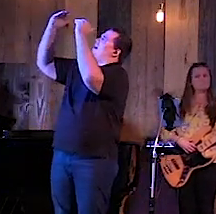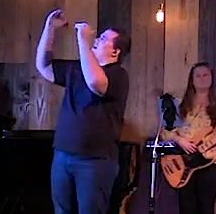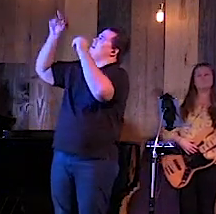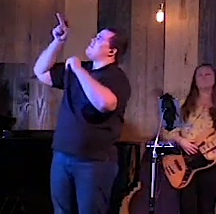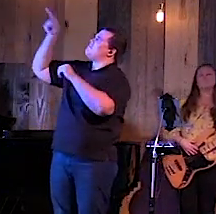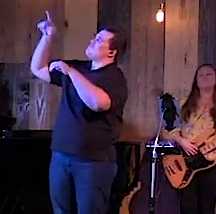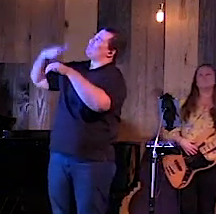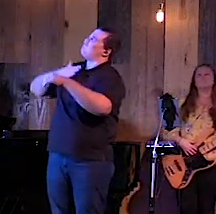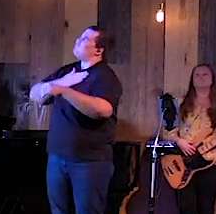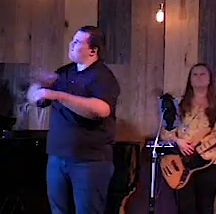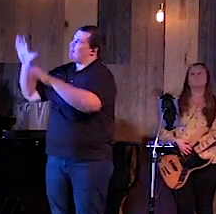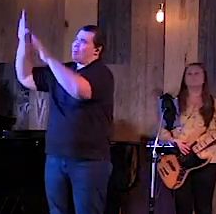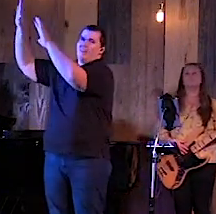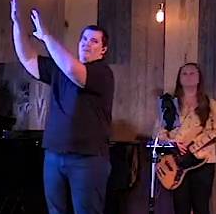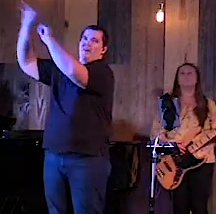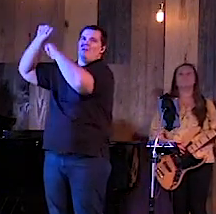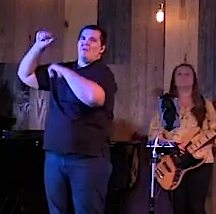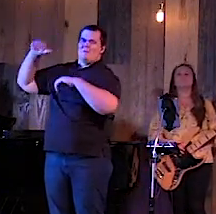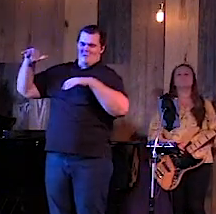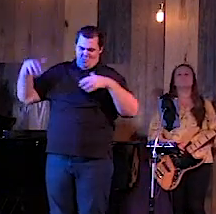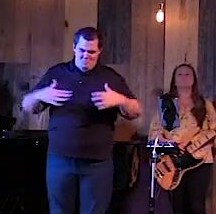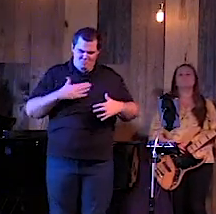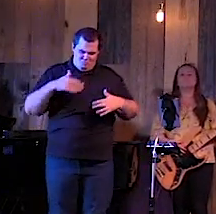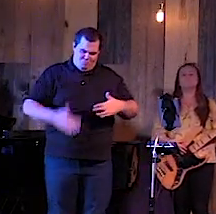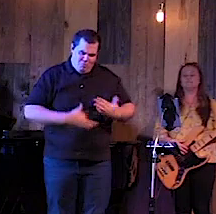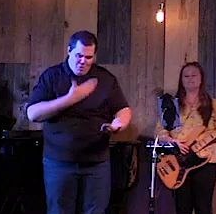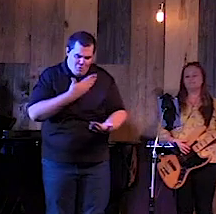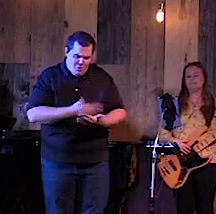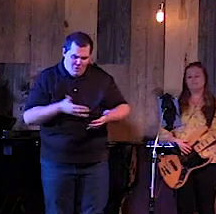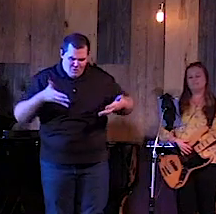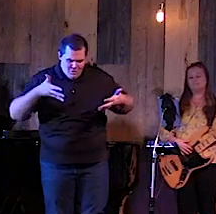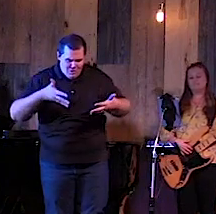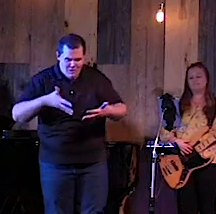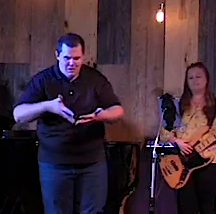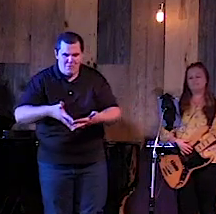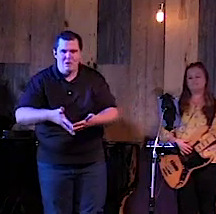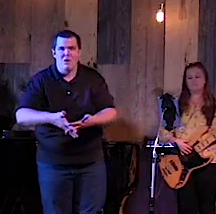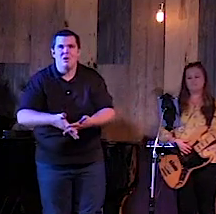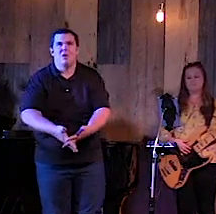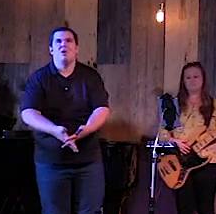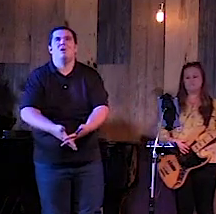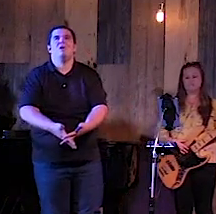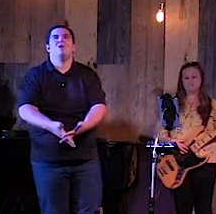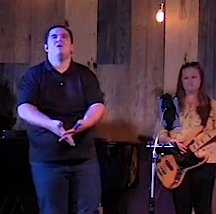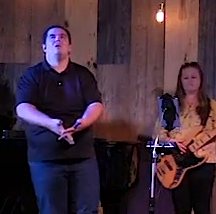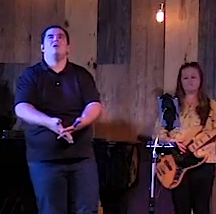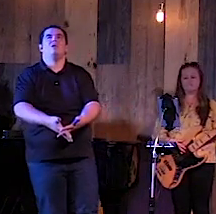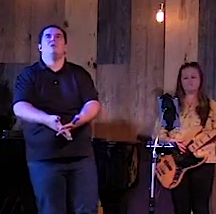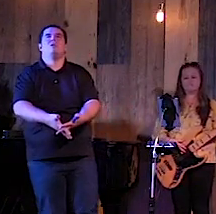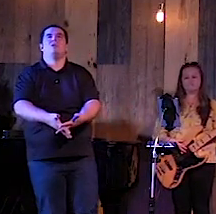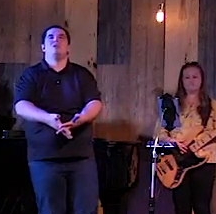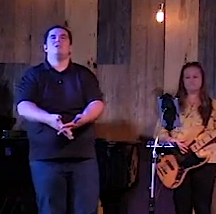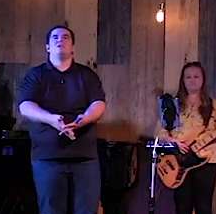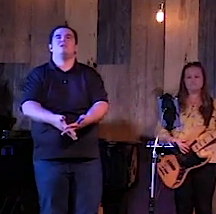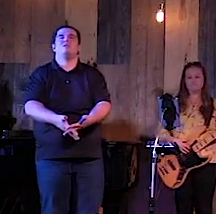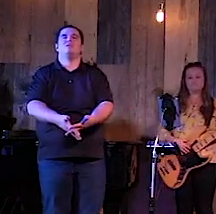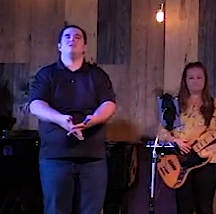of endless glory to a cradle in the dirt.